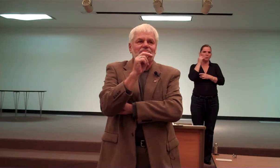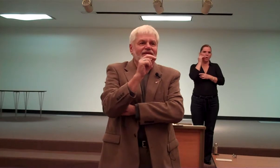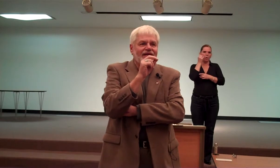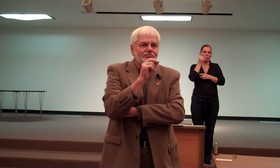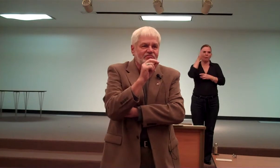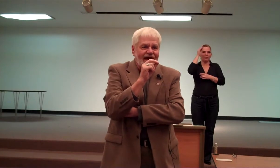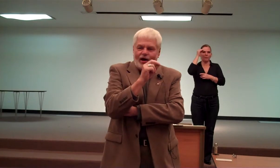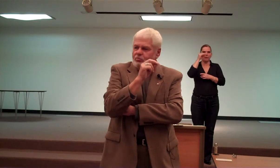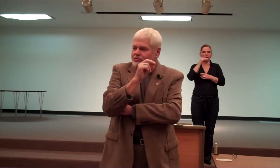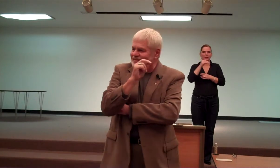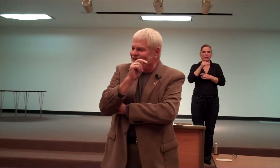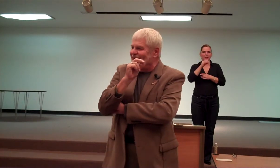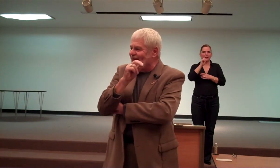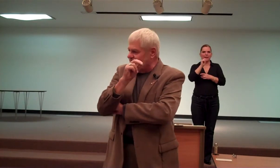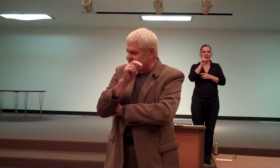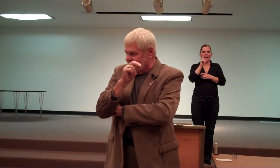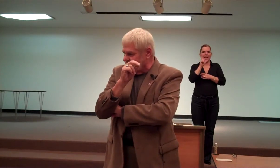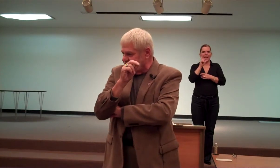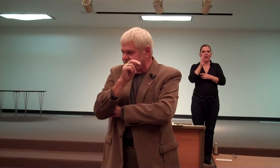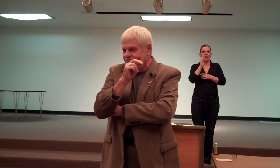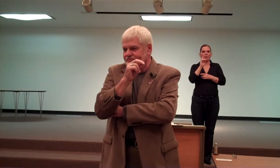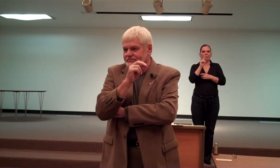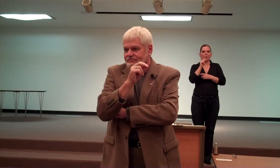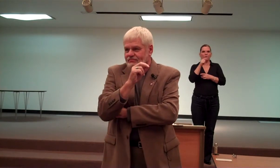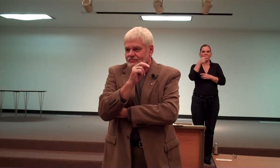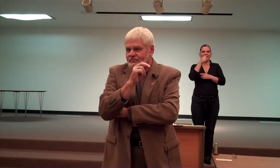of a guy by the name of Albert Gallatin.